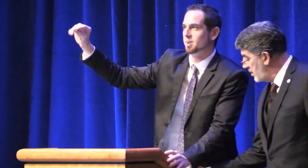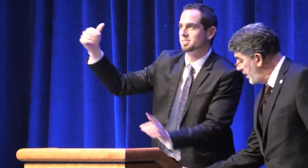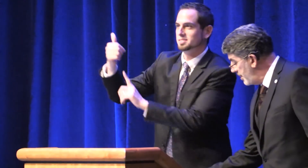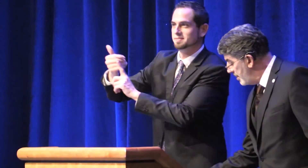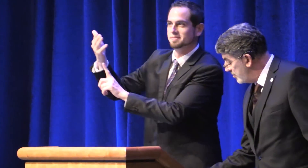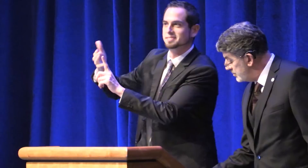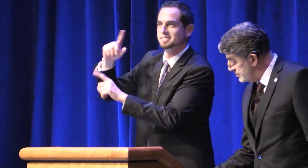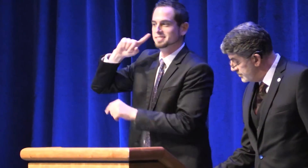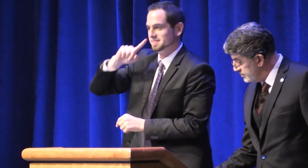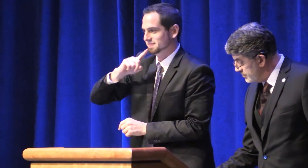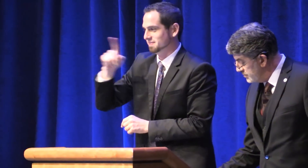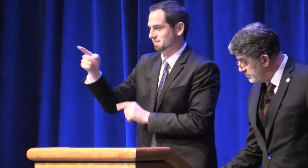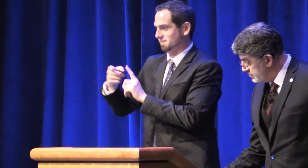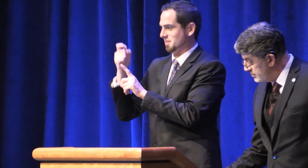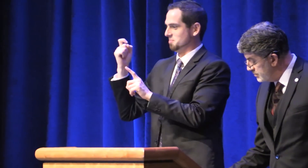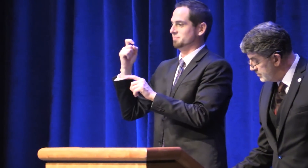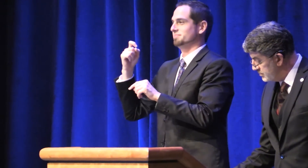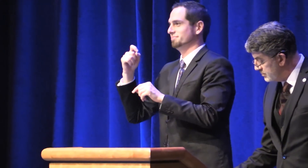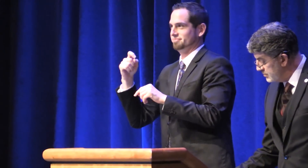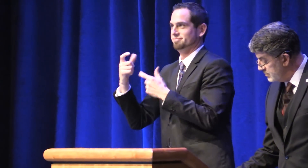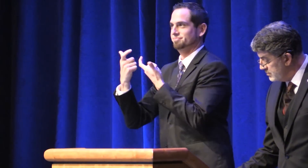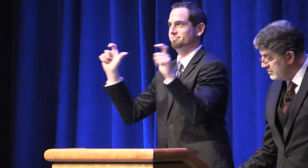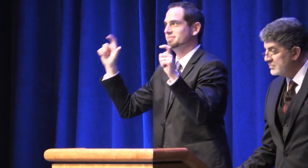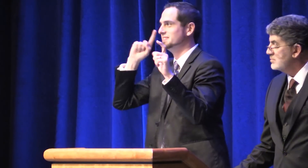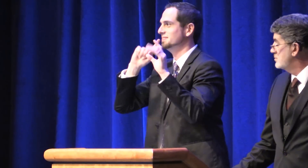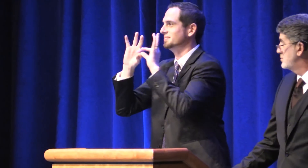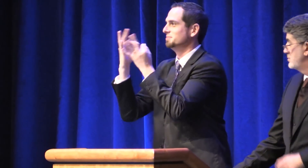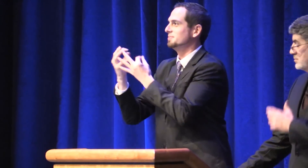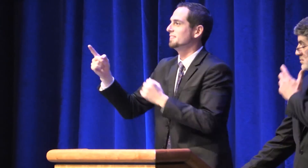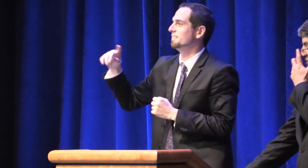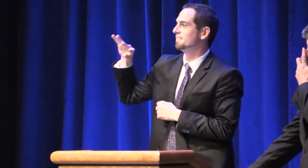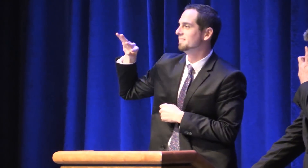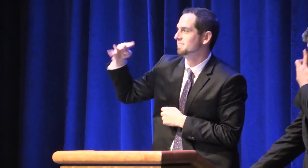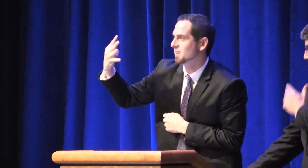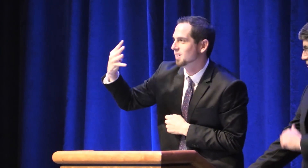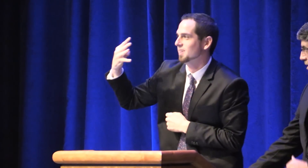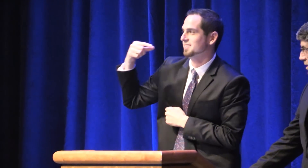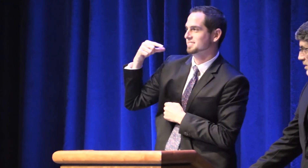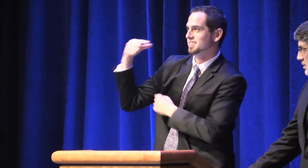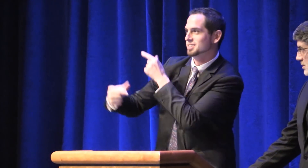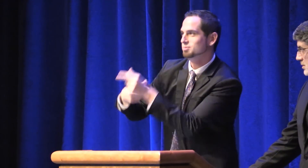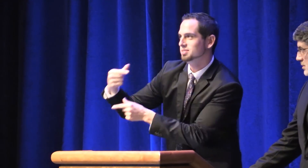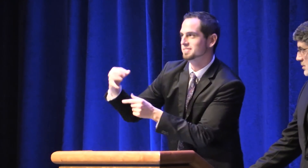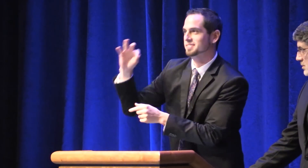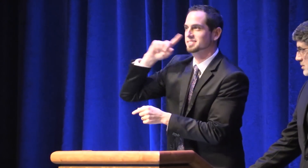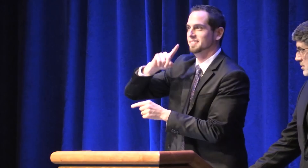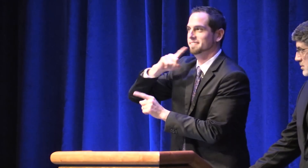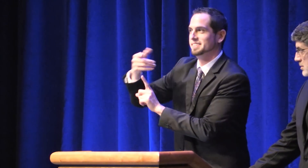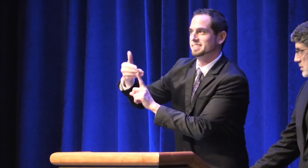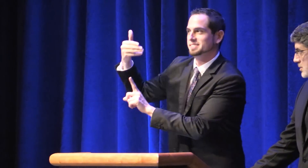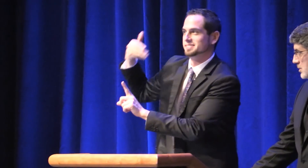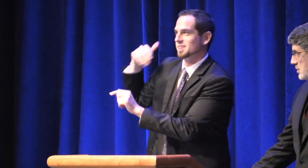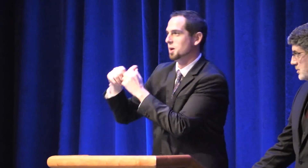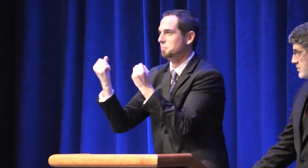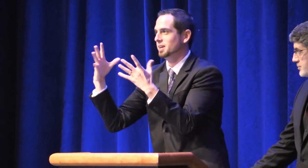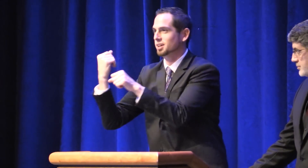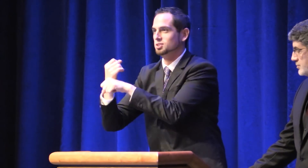Okay, Nico DeMarco himself, a deaf individual from a fourth-generation deaf